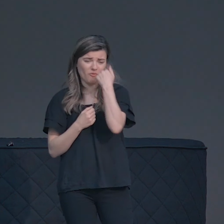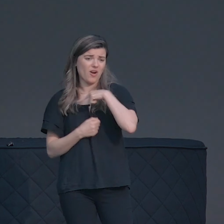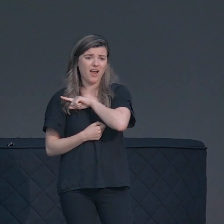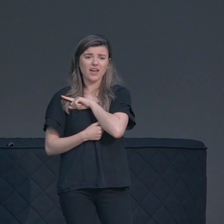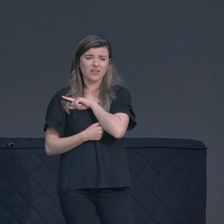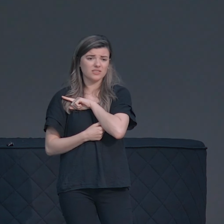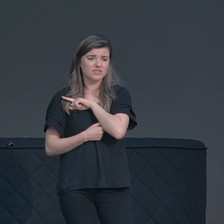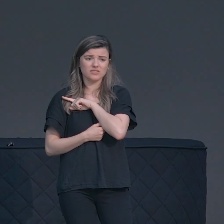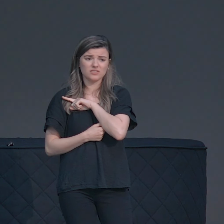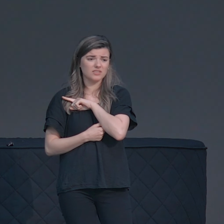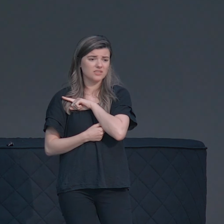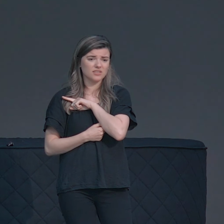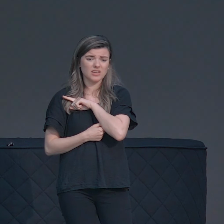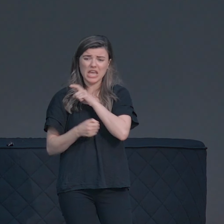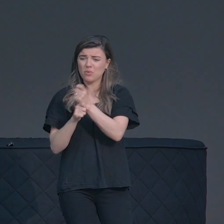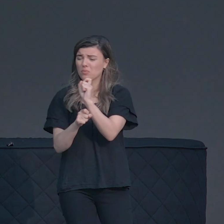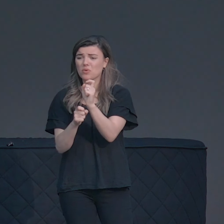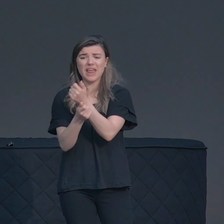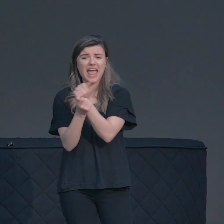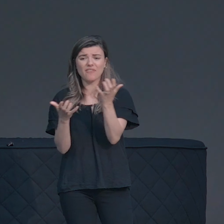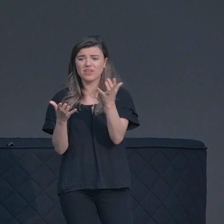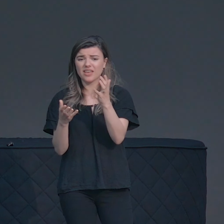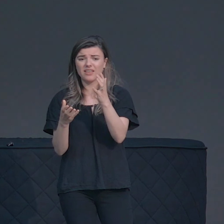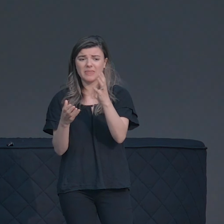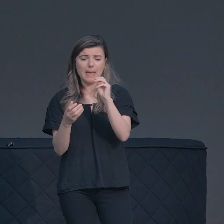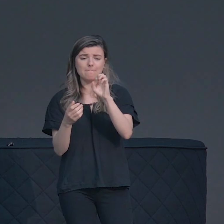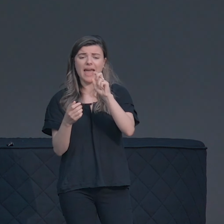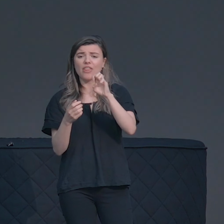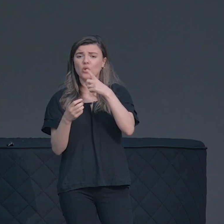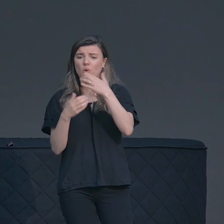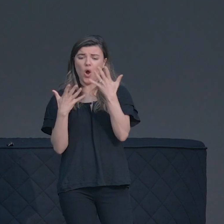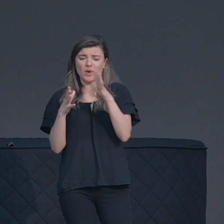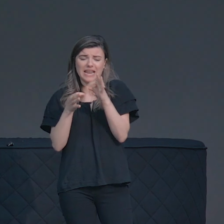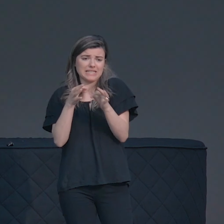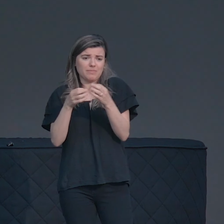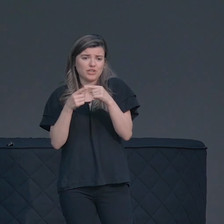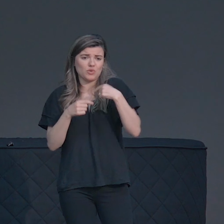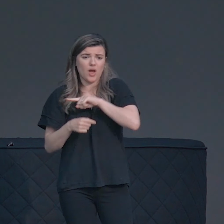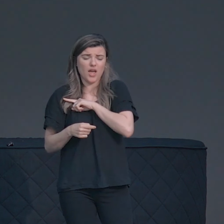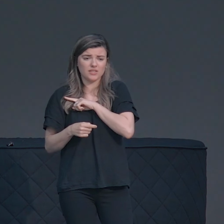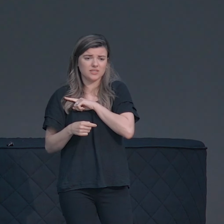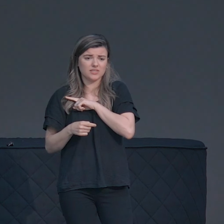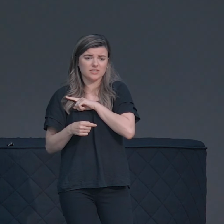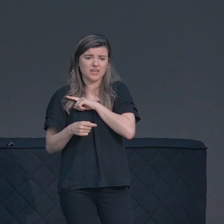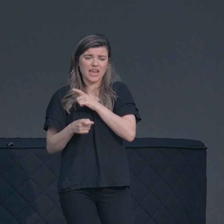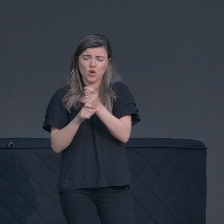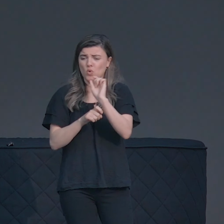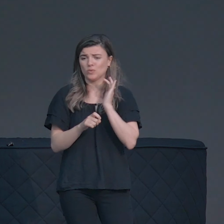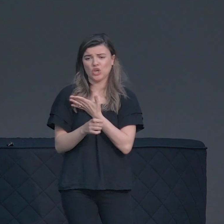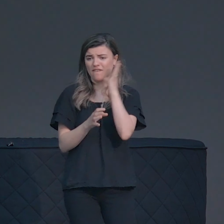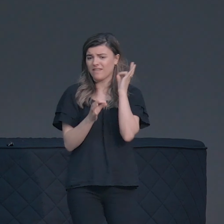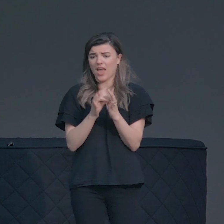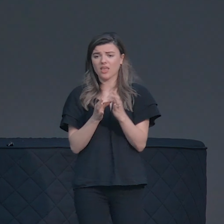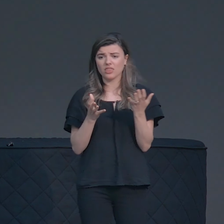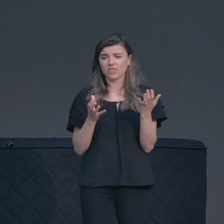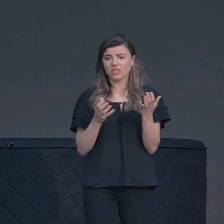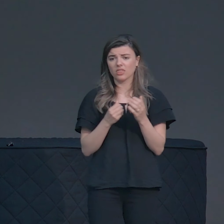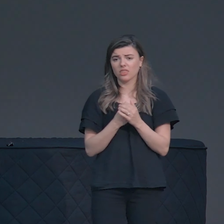undo everything that Matthew has told us about Jesus so far, and it completely unravels our faith.